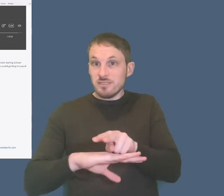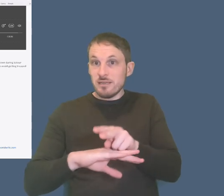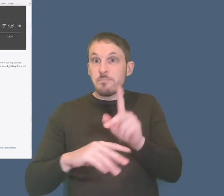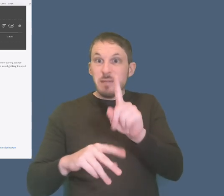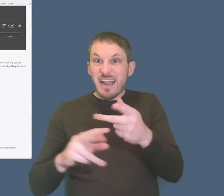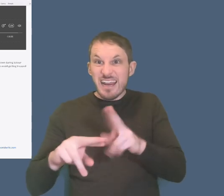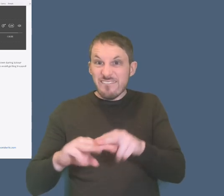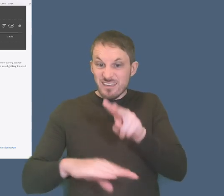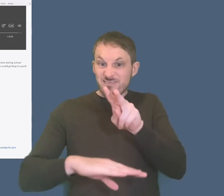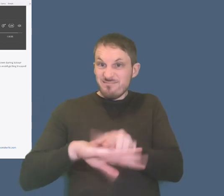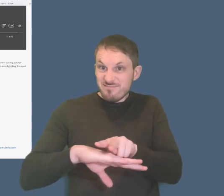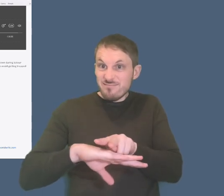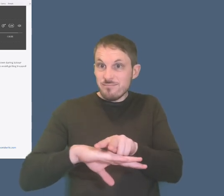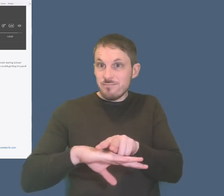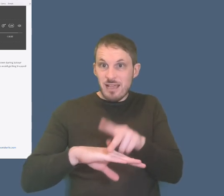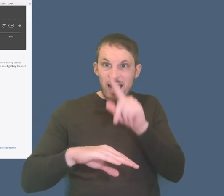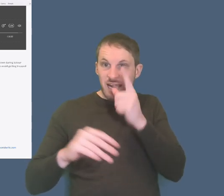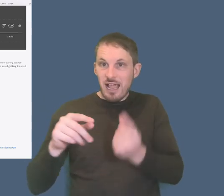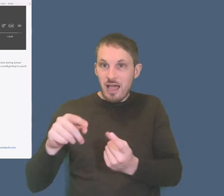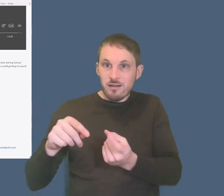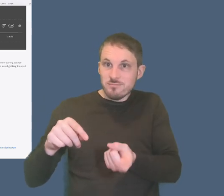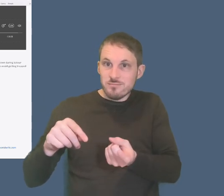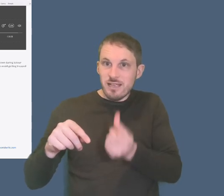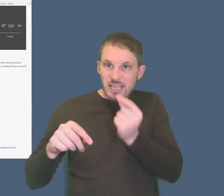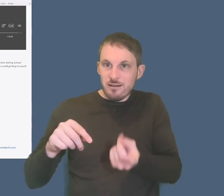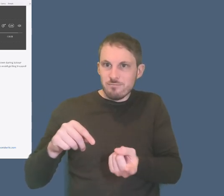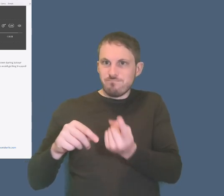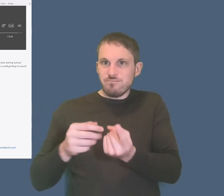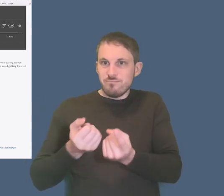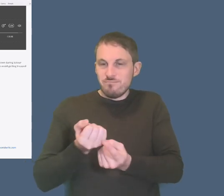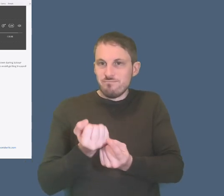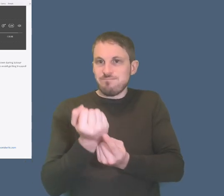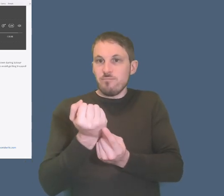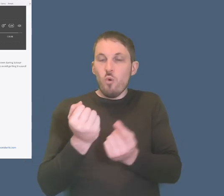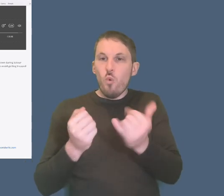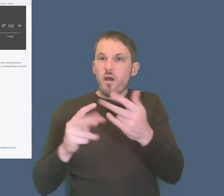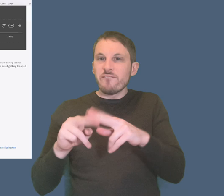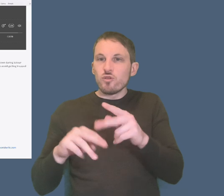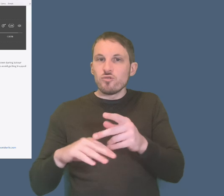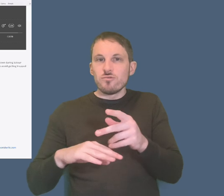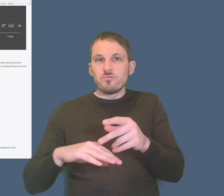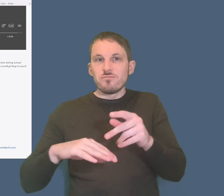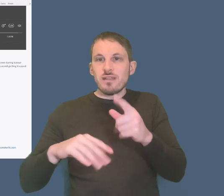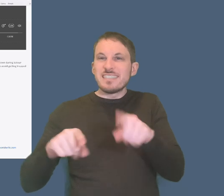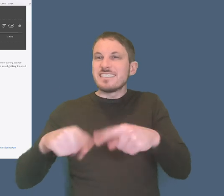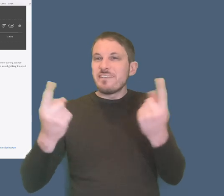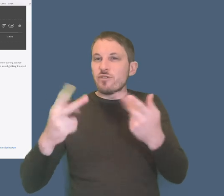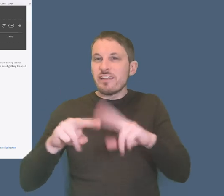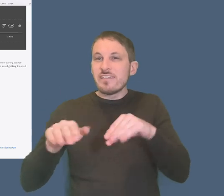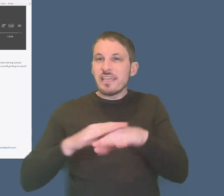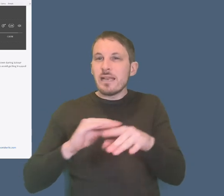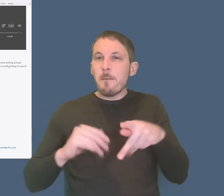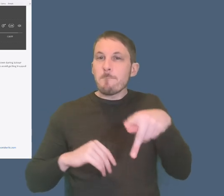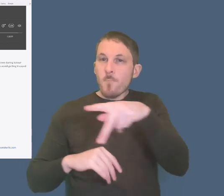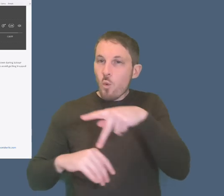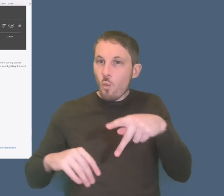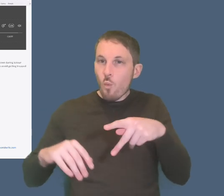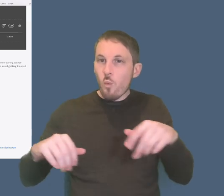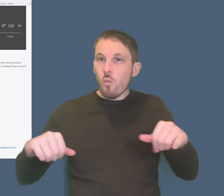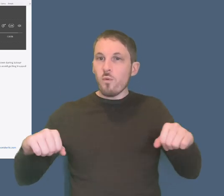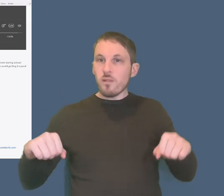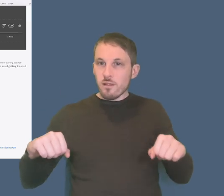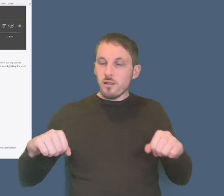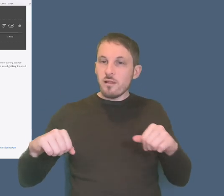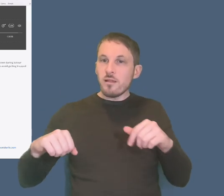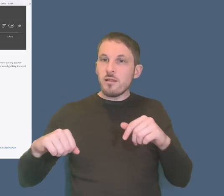you're lying flat on your back. But this is different if you're reclining in a pool or giving birth laying back in a pool. Your pelvis